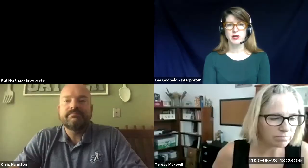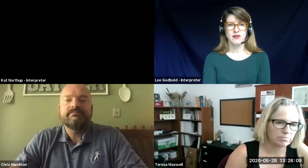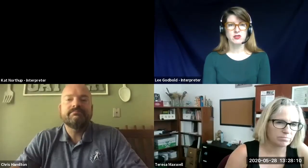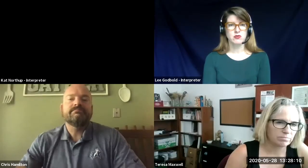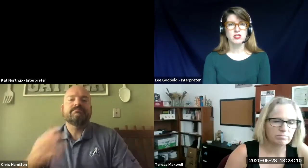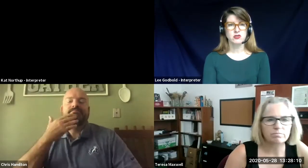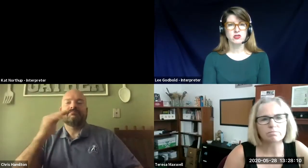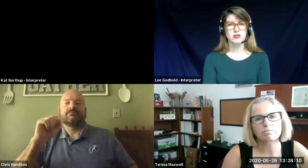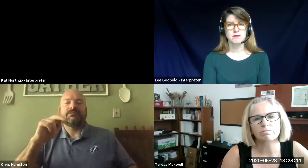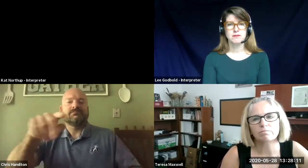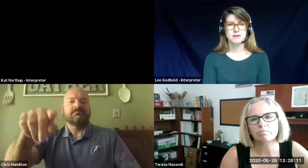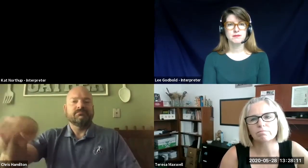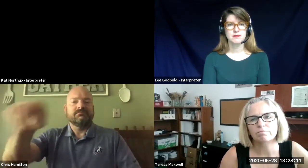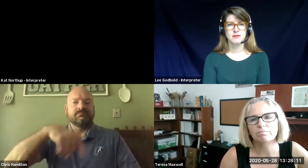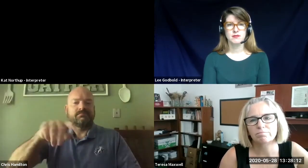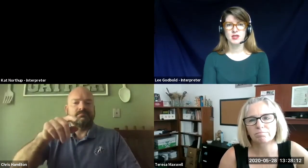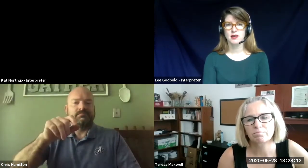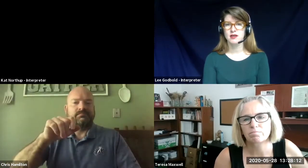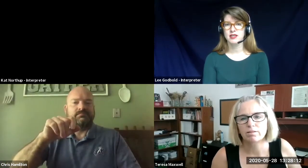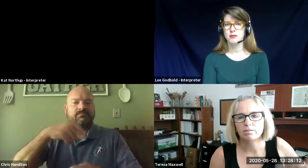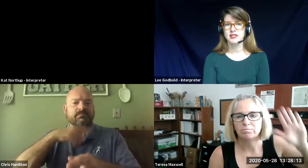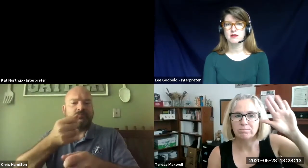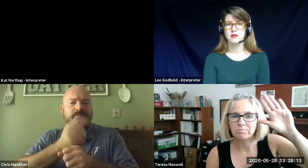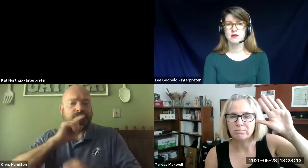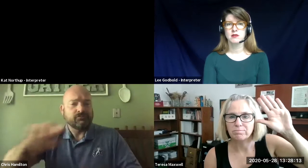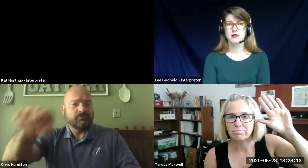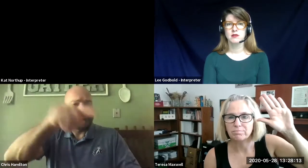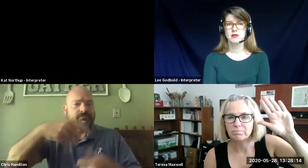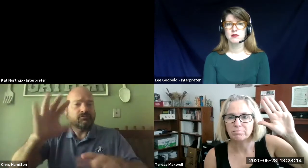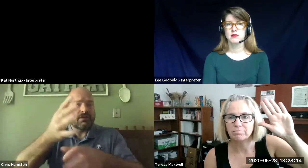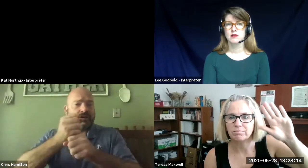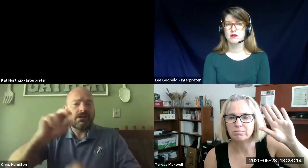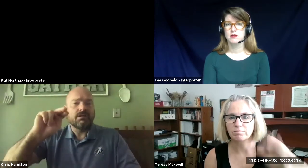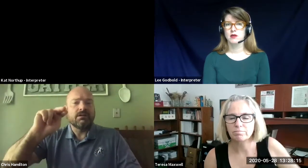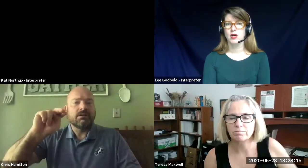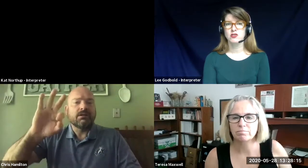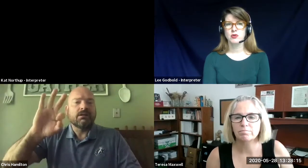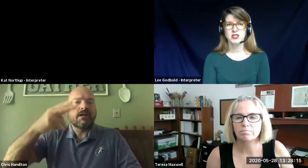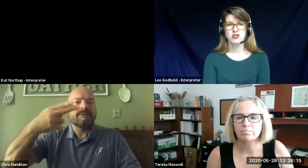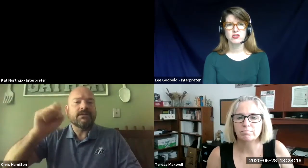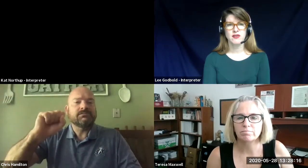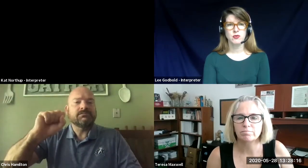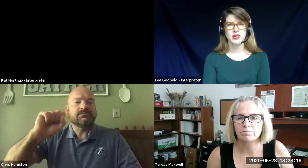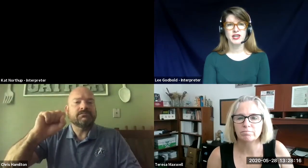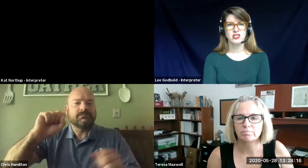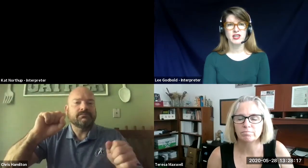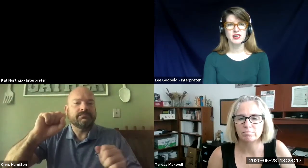have its own challenges. Thank you, Mason. Oh, I just want to make sure everyone actually got